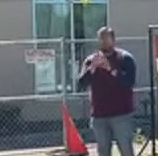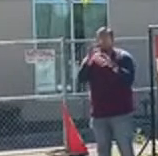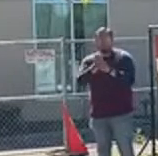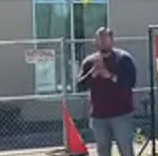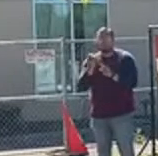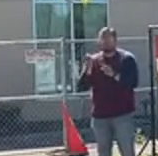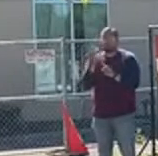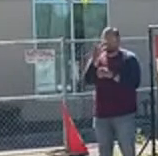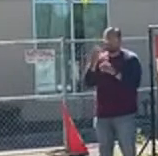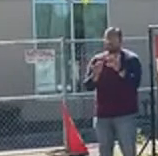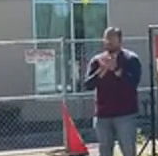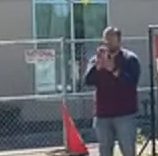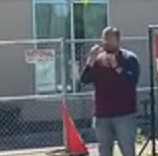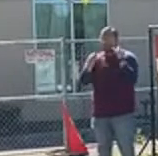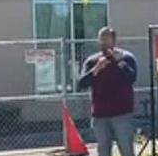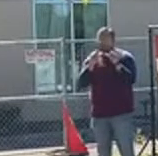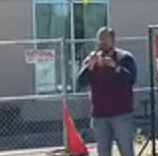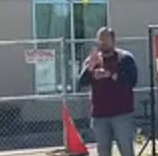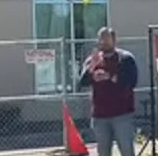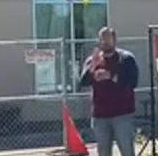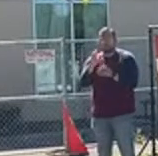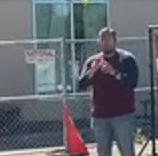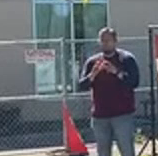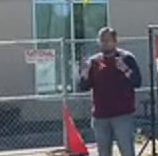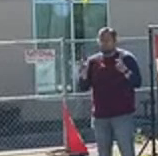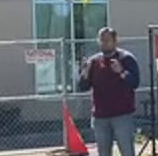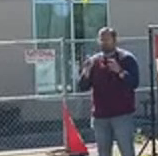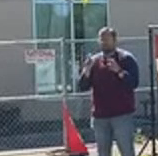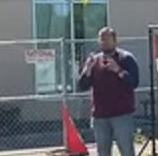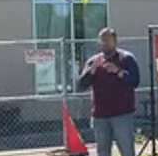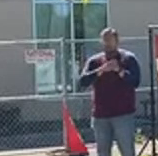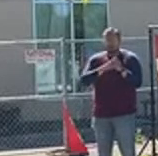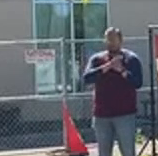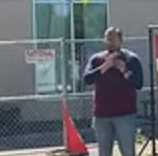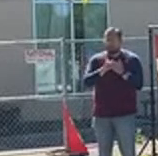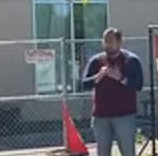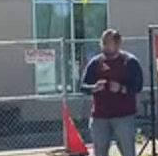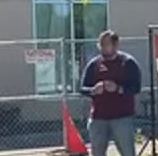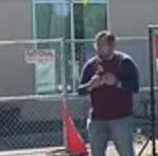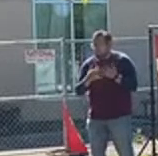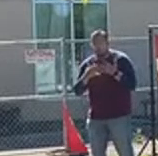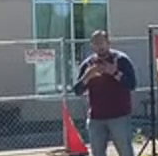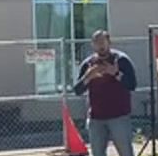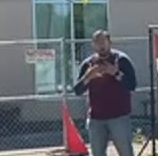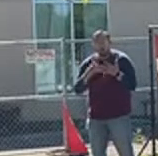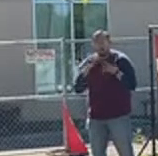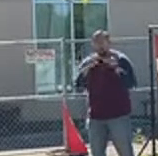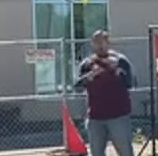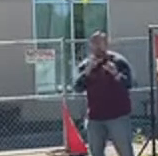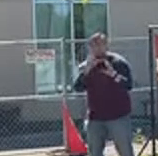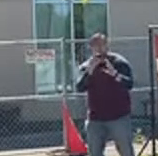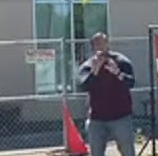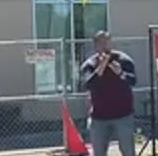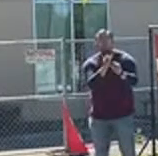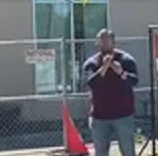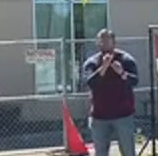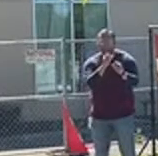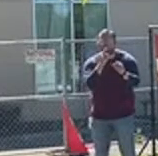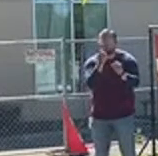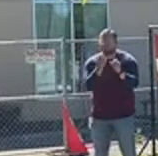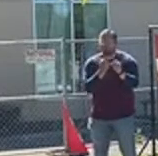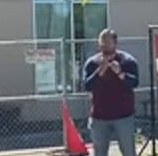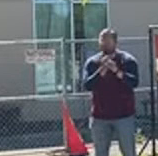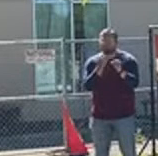labs to increase the number of spaces that offer inspiration in the sciences for our scholars with 21st century modern